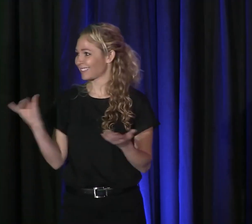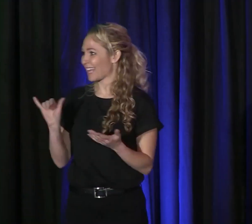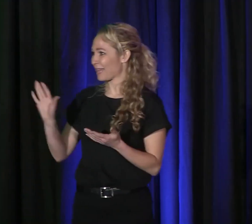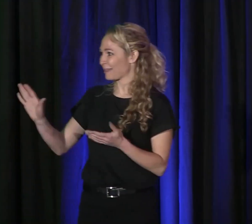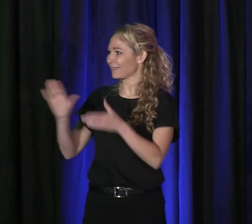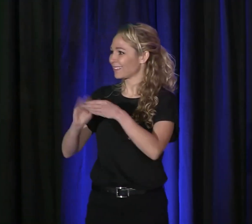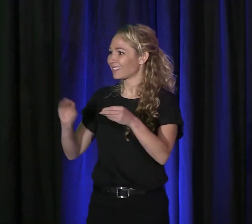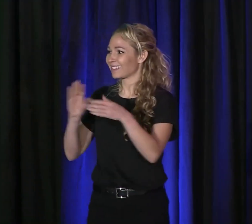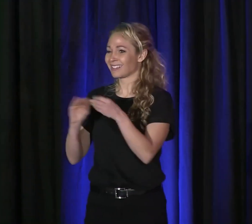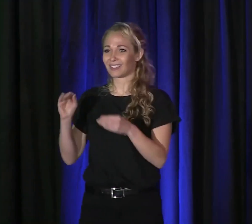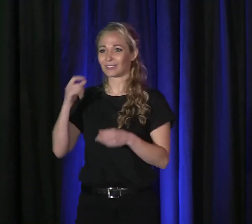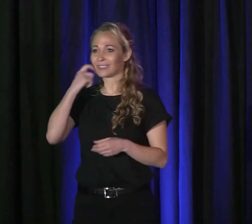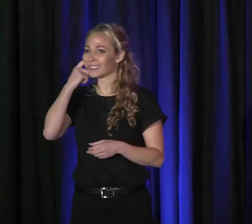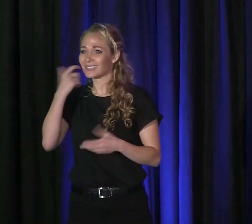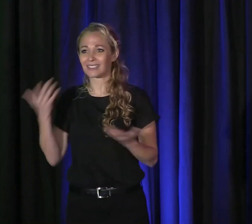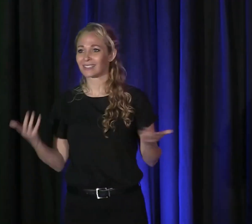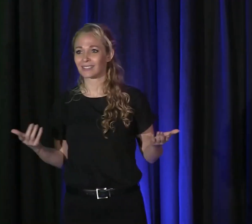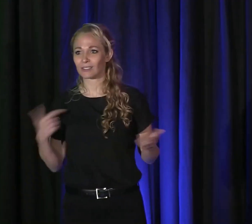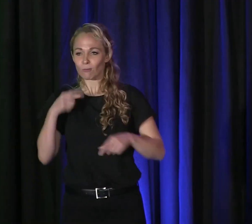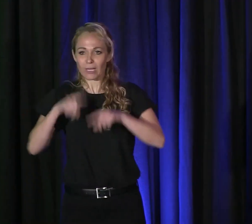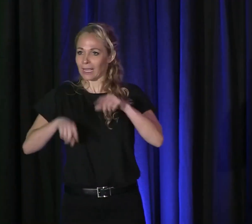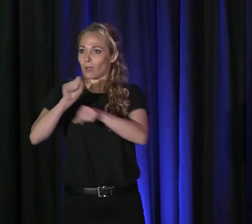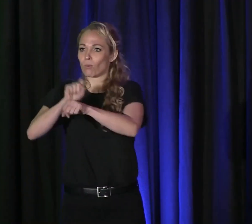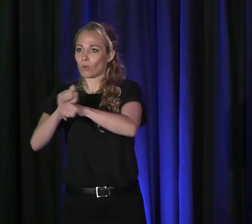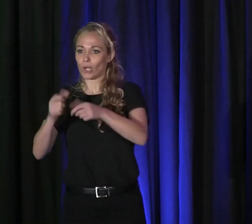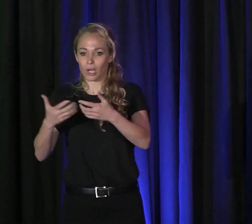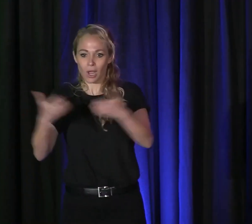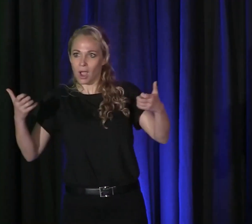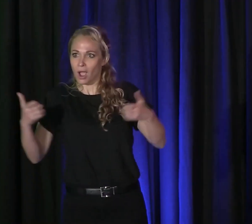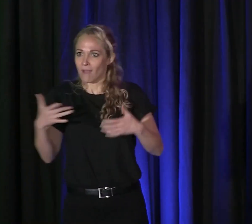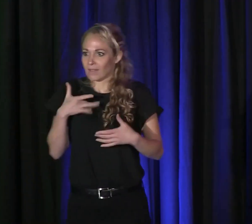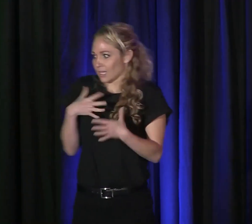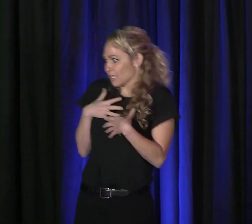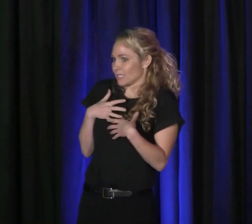really do need each other. So, like that story that was shared recently, we can't work